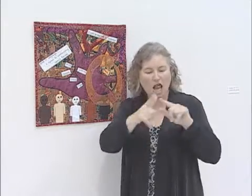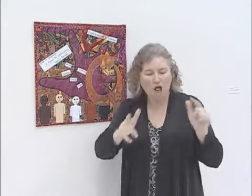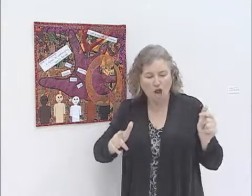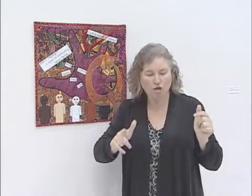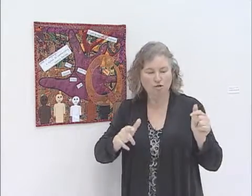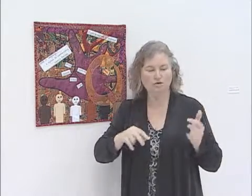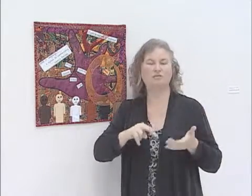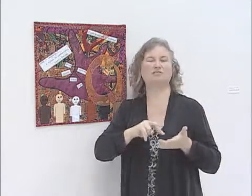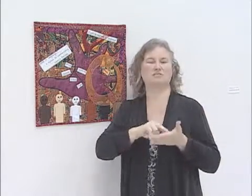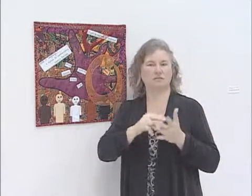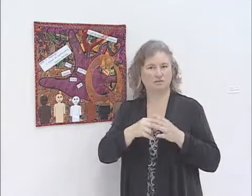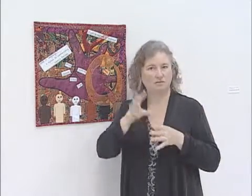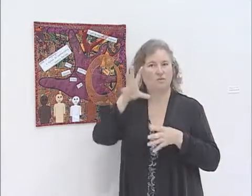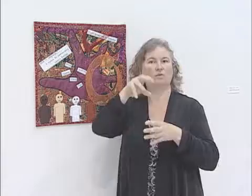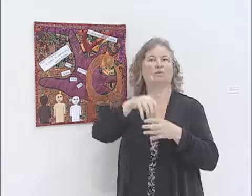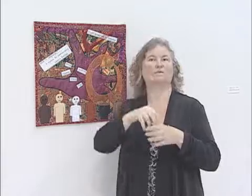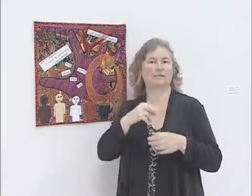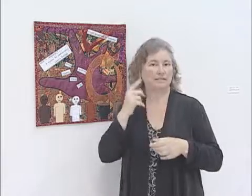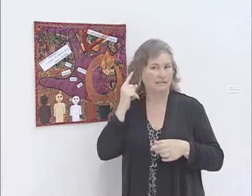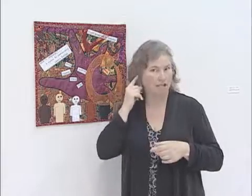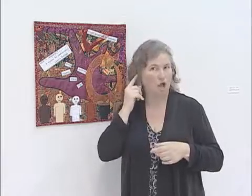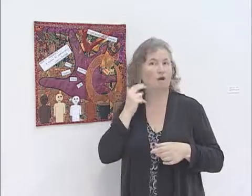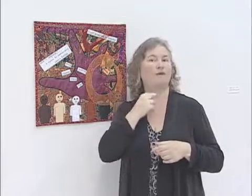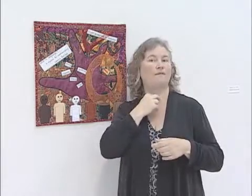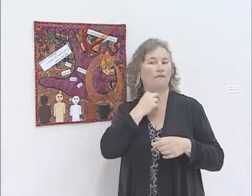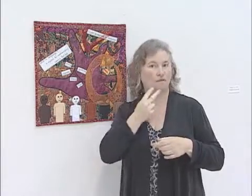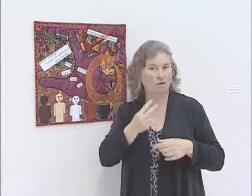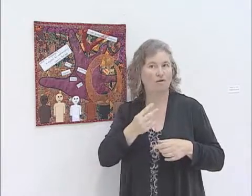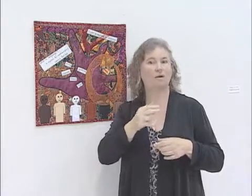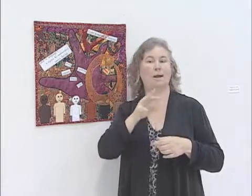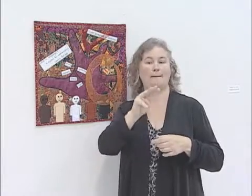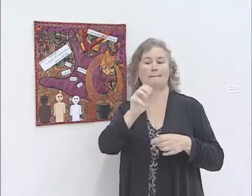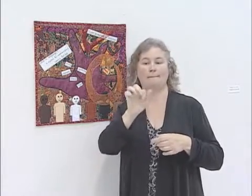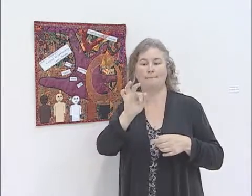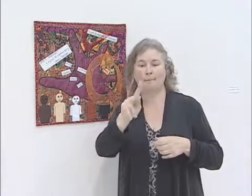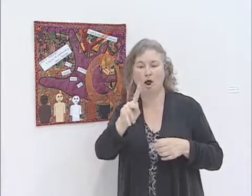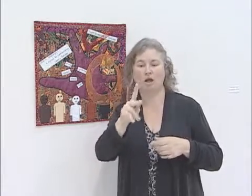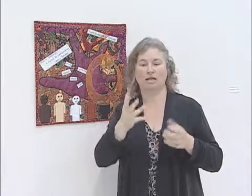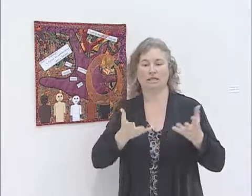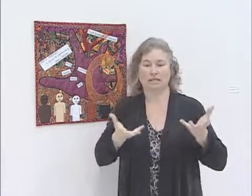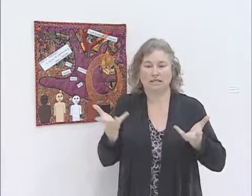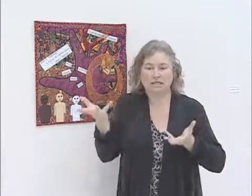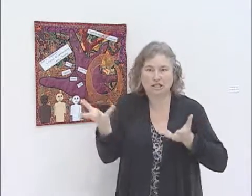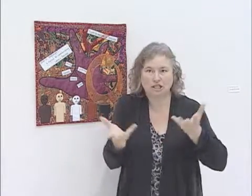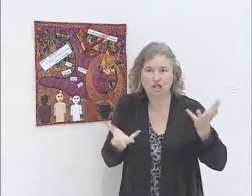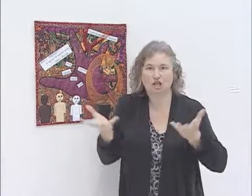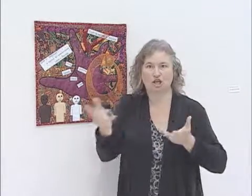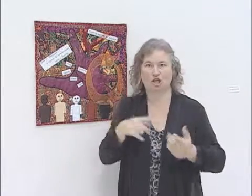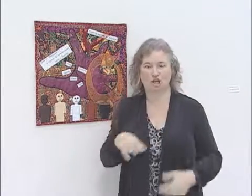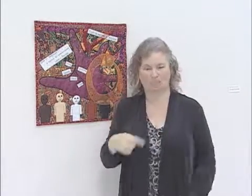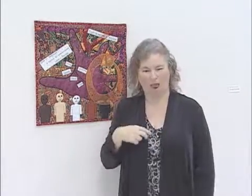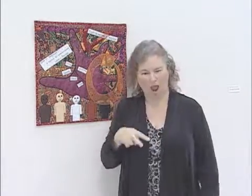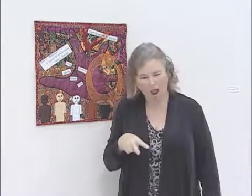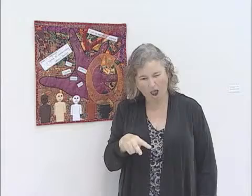I looked up in the dictionary, and I saw that in the definition, although voice and sound are parts of the definition, it also said